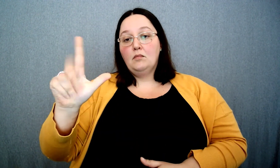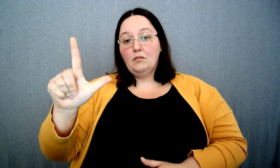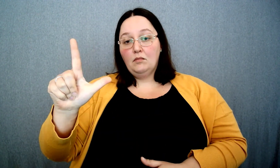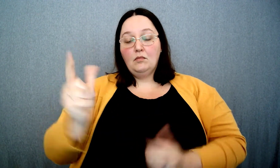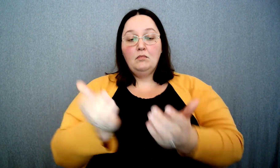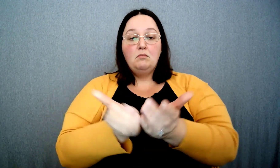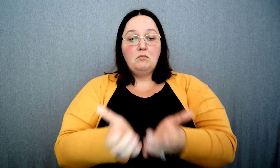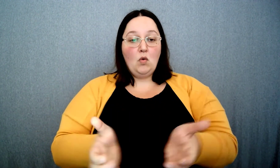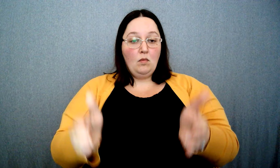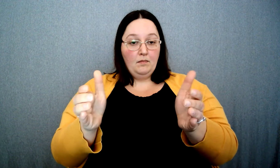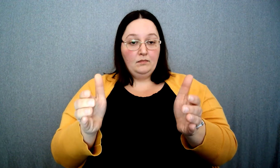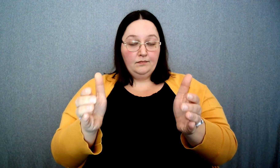bowl,